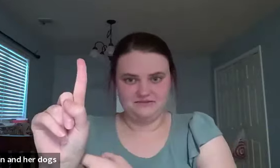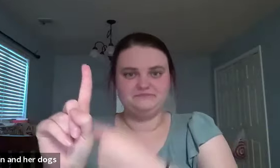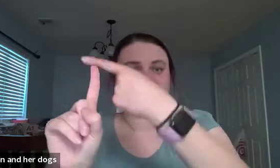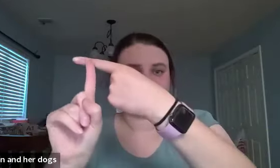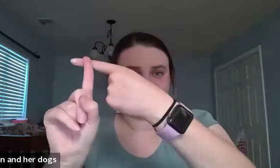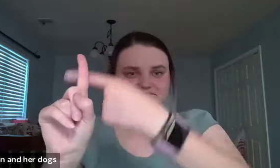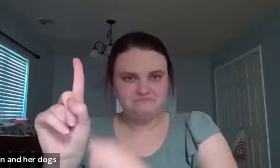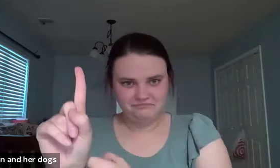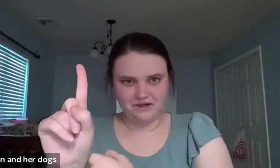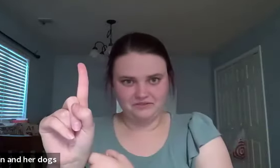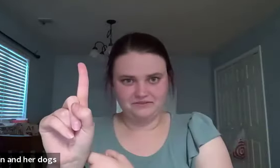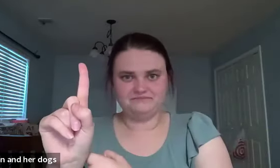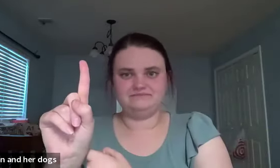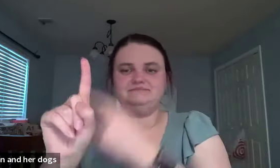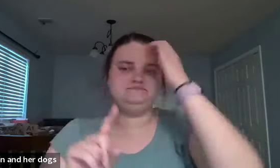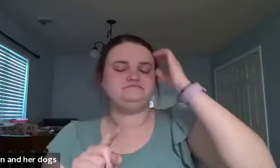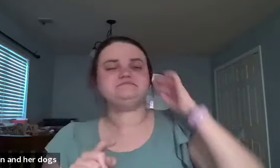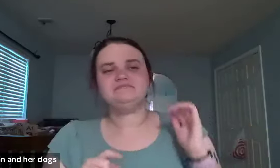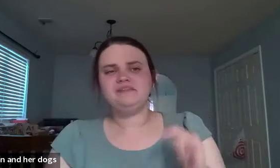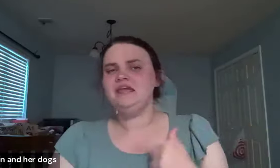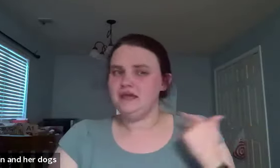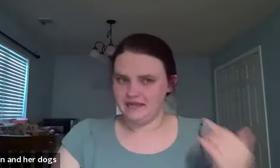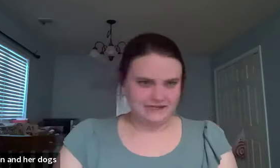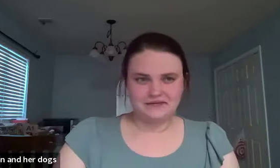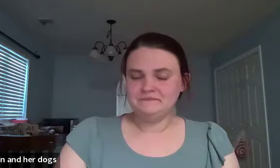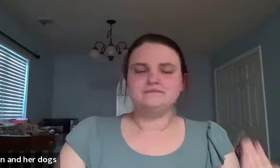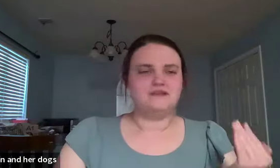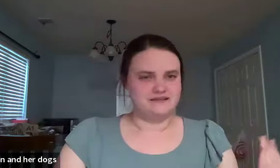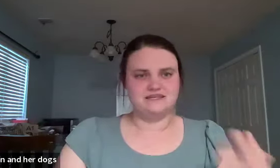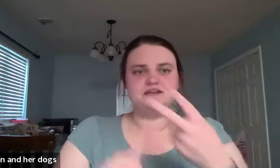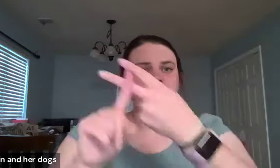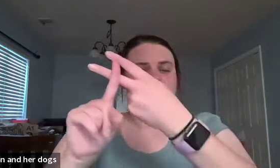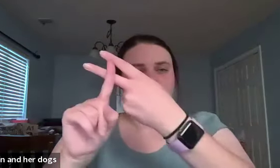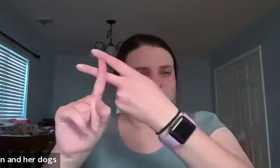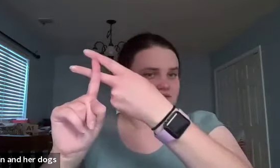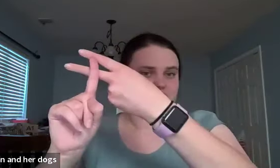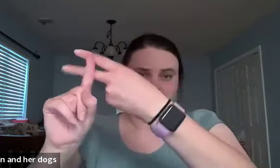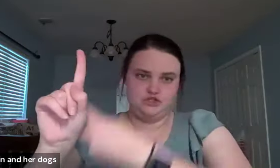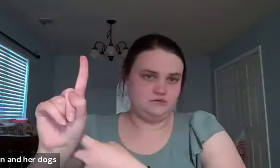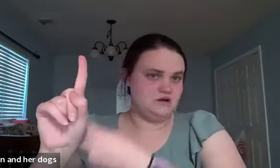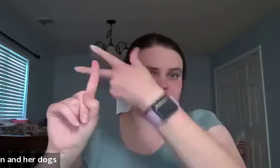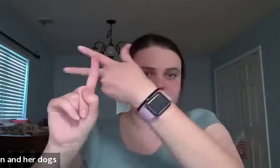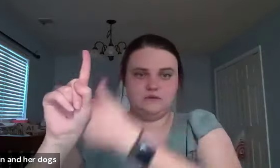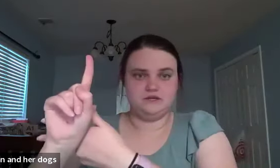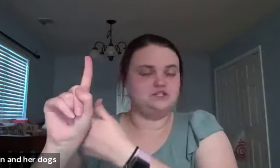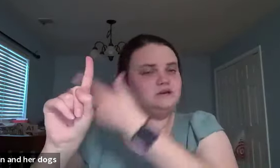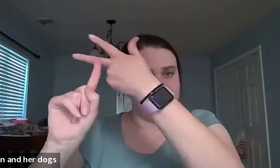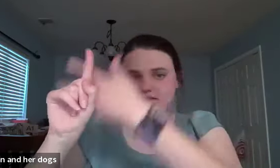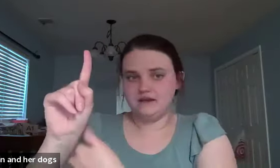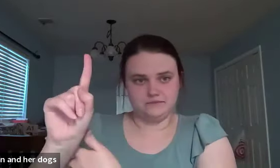month, month. And again, like I said, same thing, 2 months, 3 months, you can add that